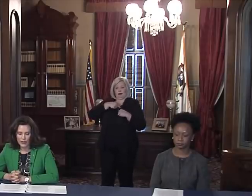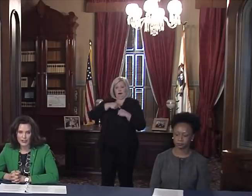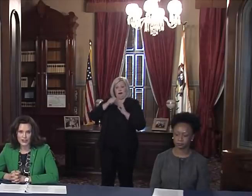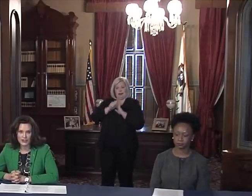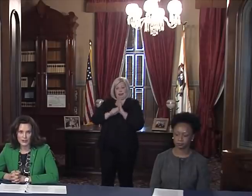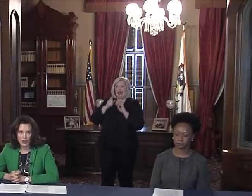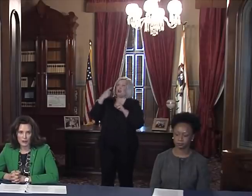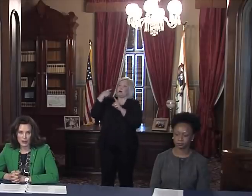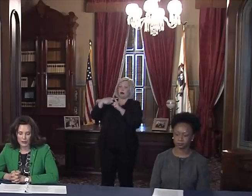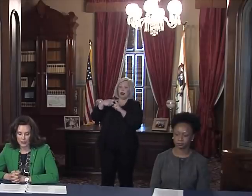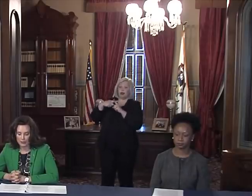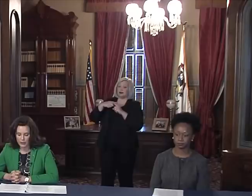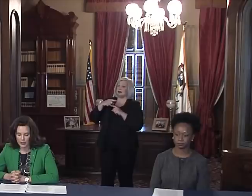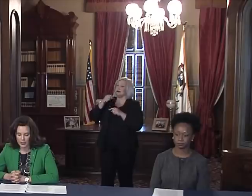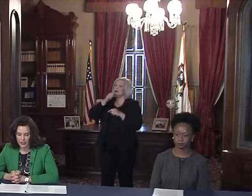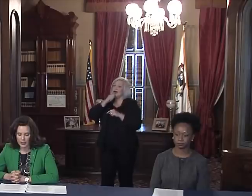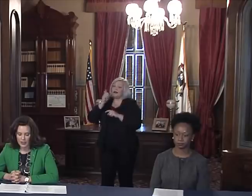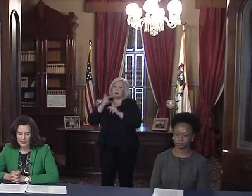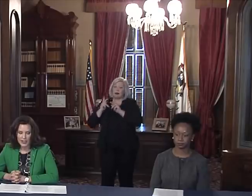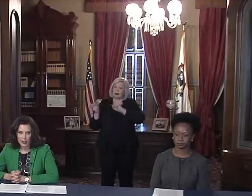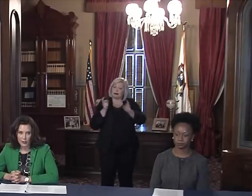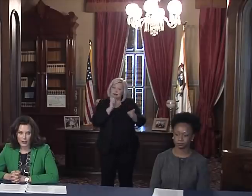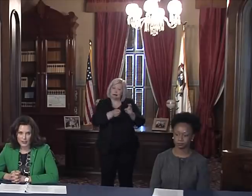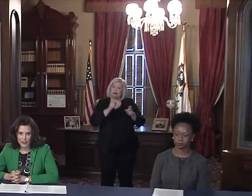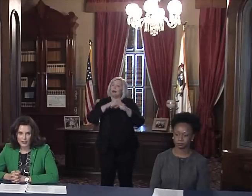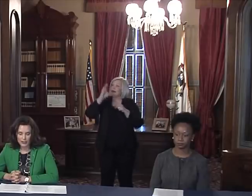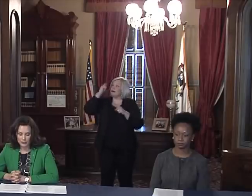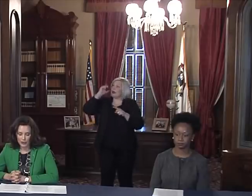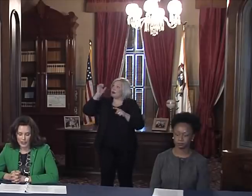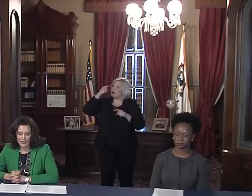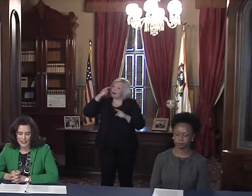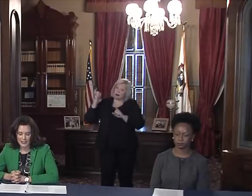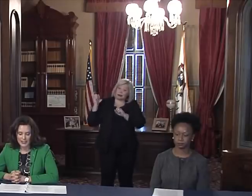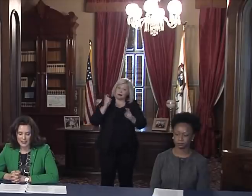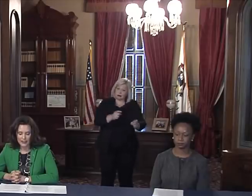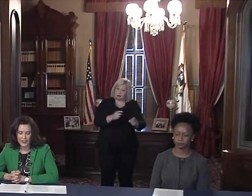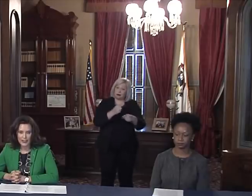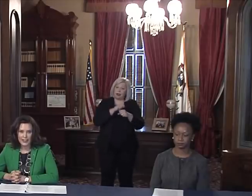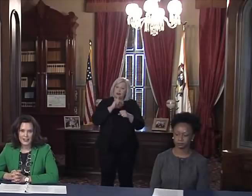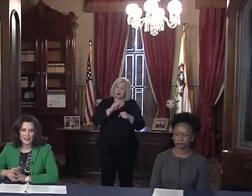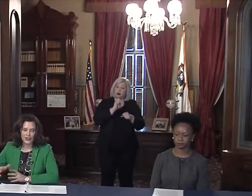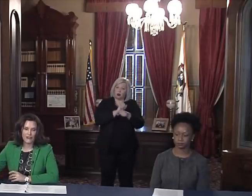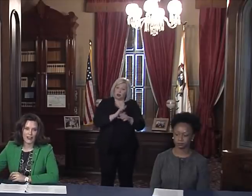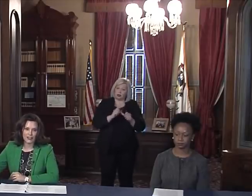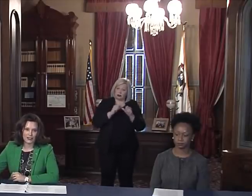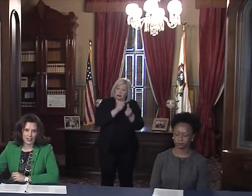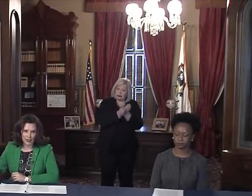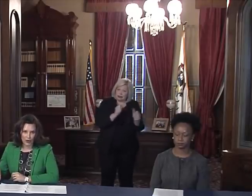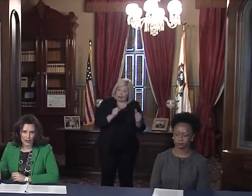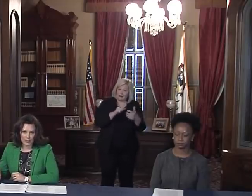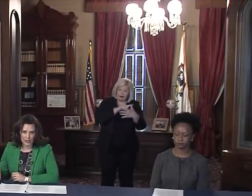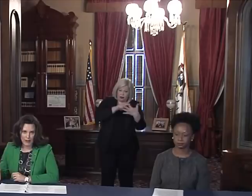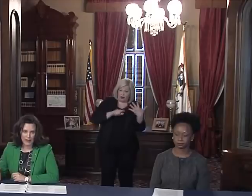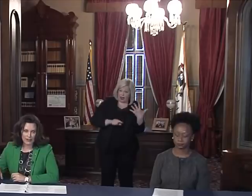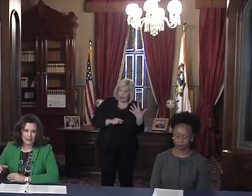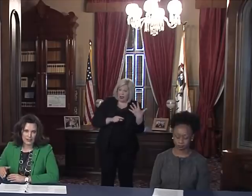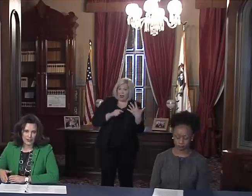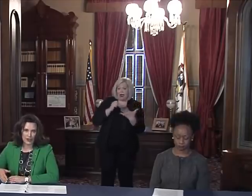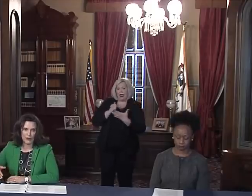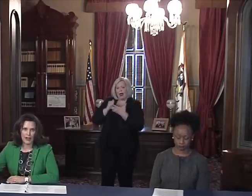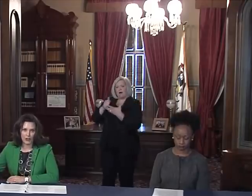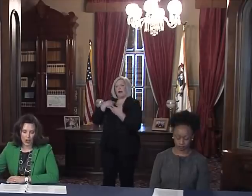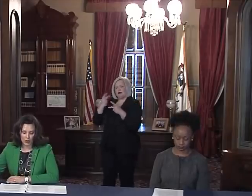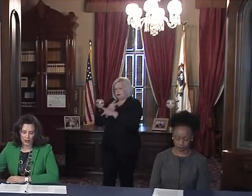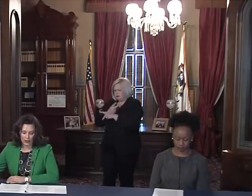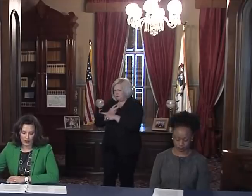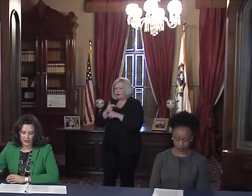private donations and ramping up here in Michigan to help our essential employees stay safe. These are the factors that go into the models that